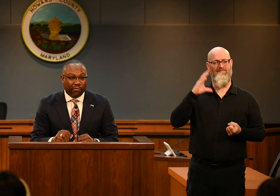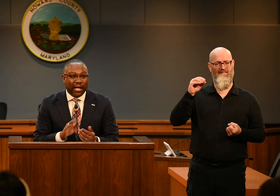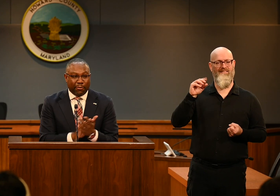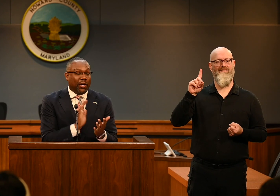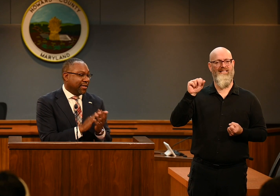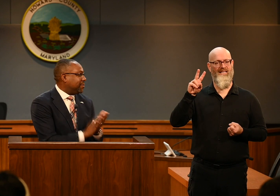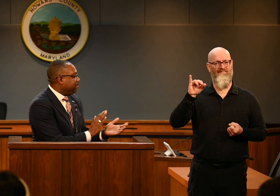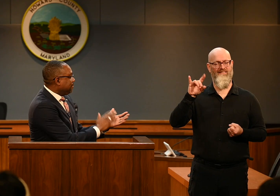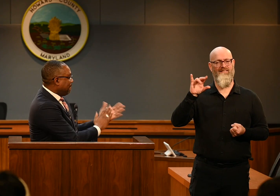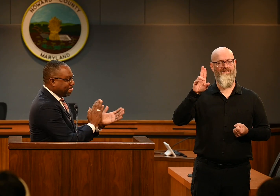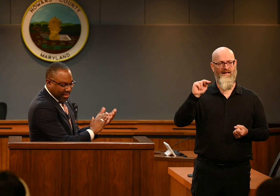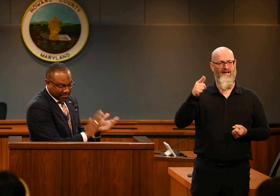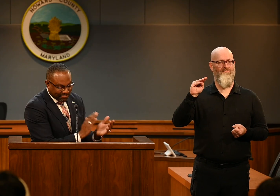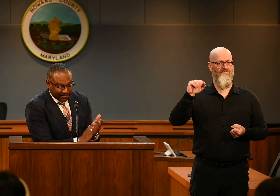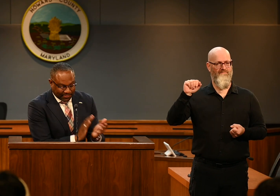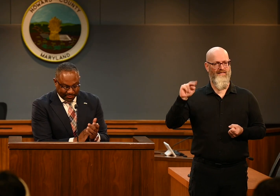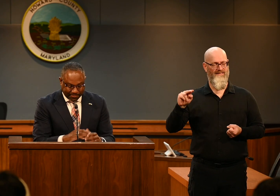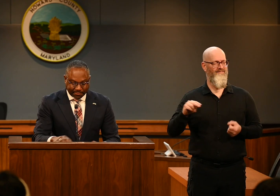give them a round of applause.